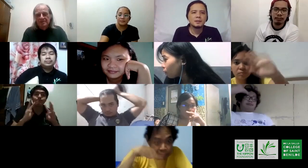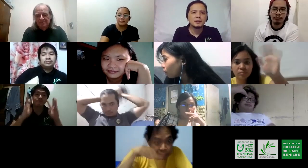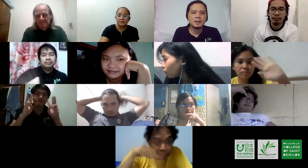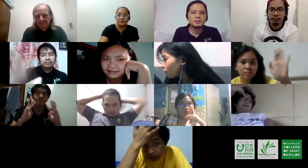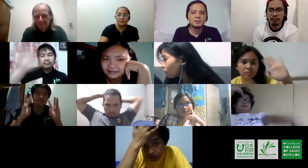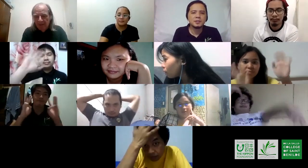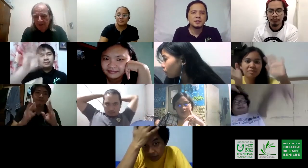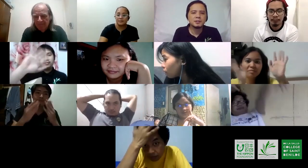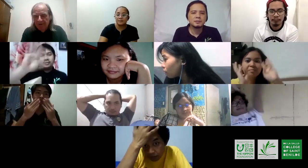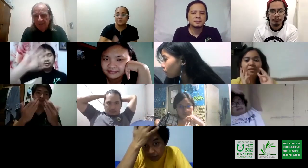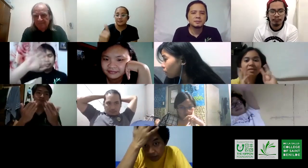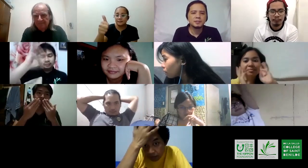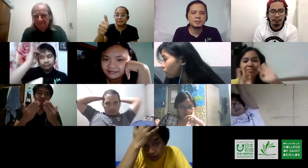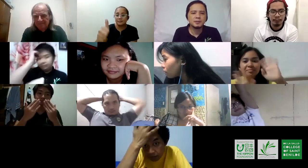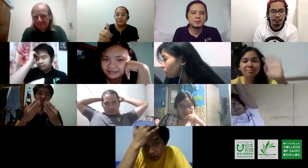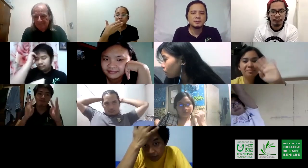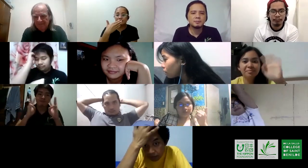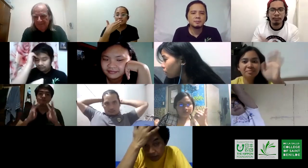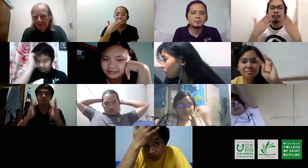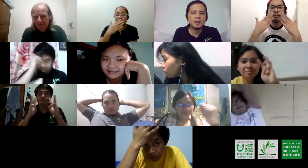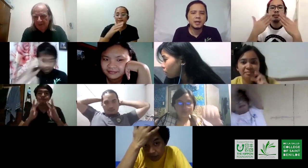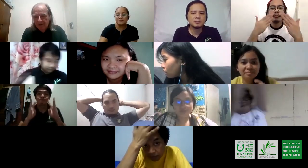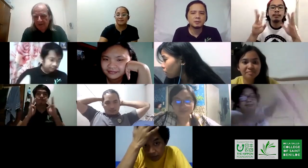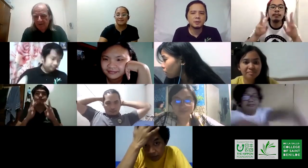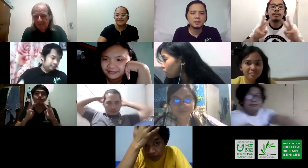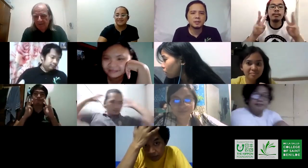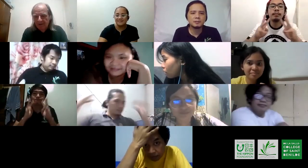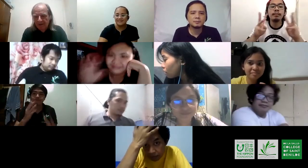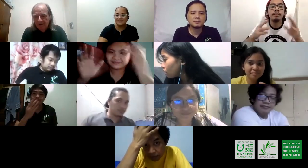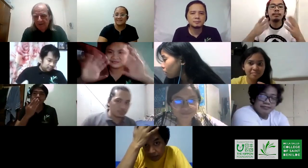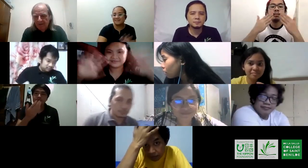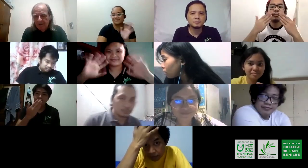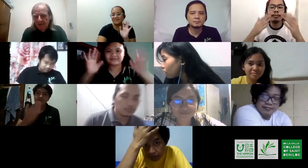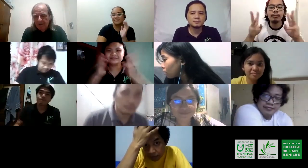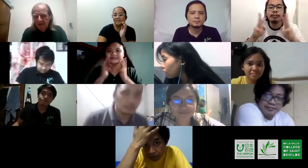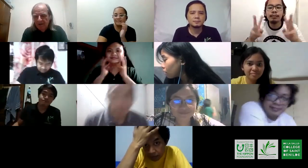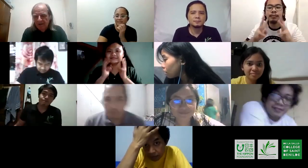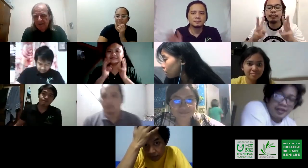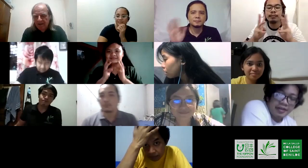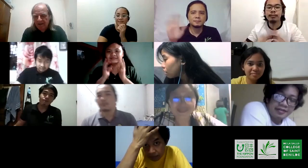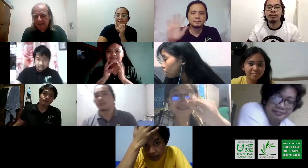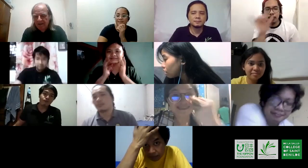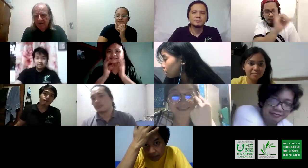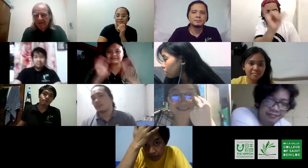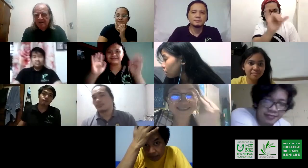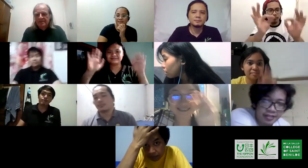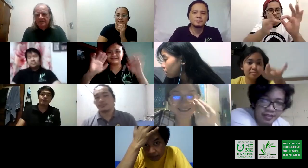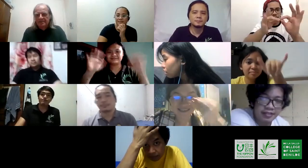Okay. thank you, sir. Bye-bye for now. See you. Bye, Dr. Woody. Yeah, bye-bye.